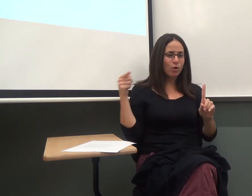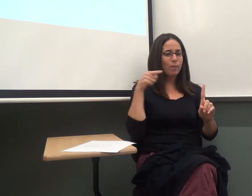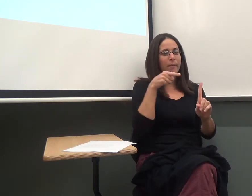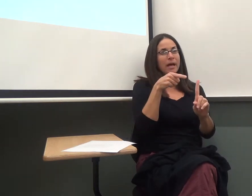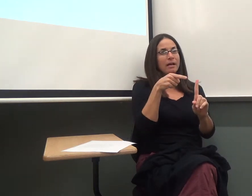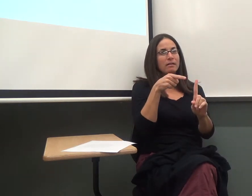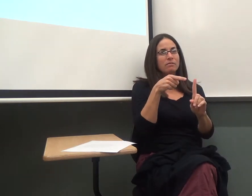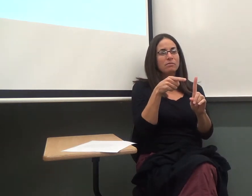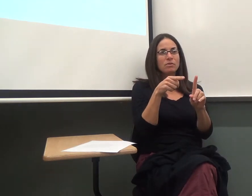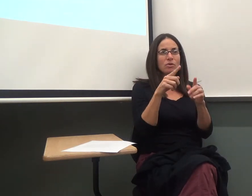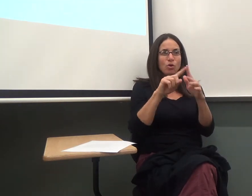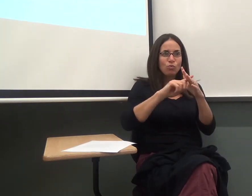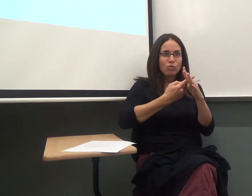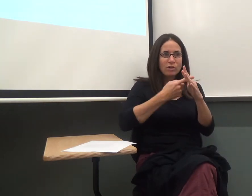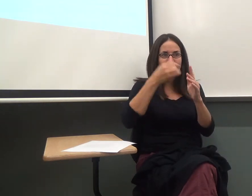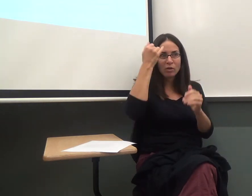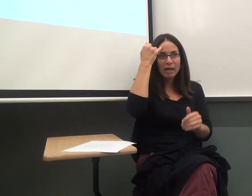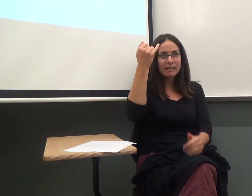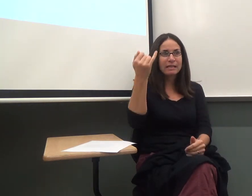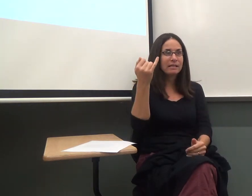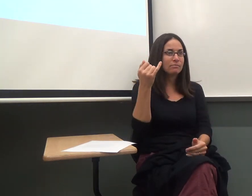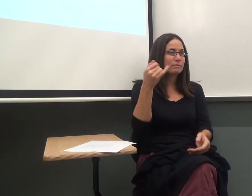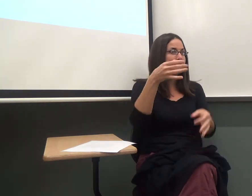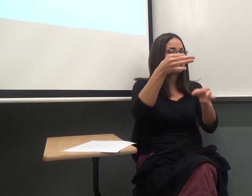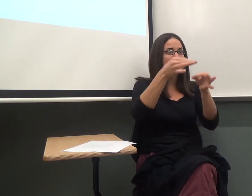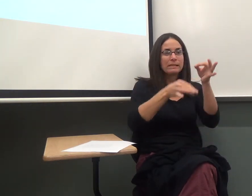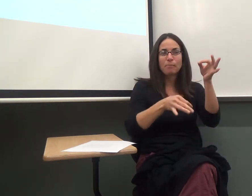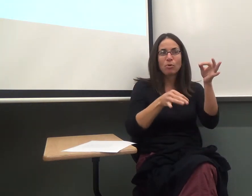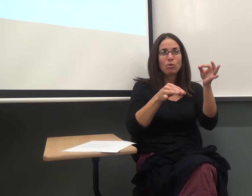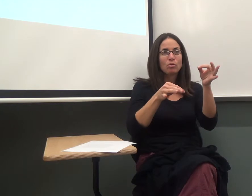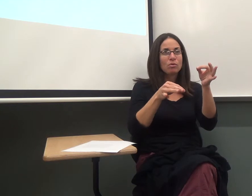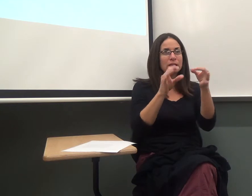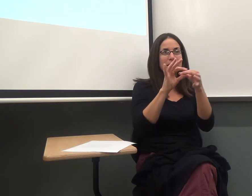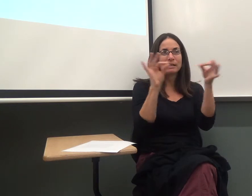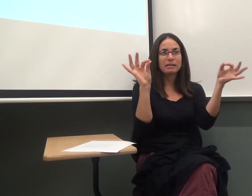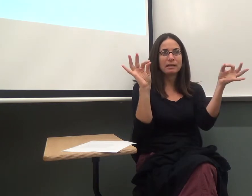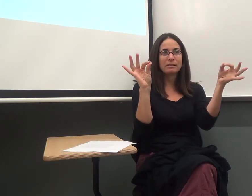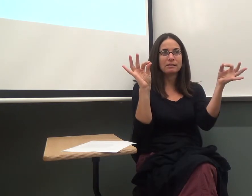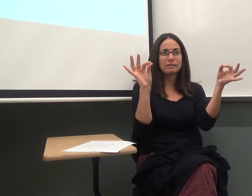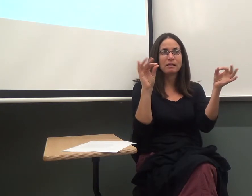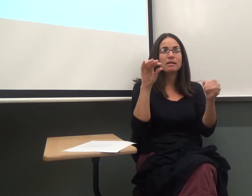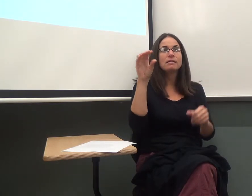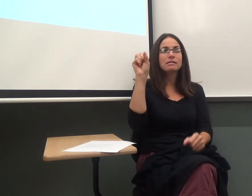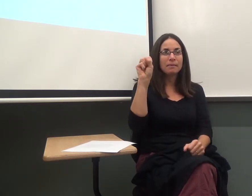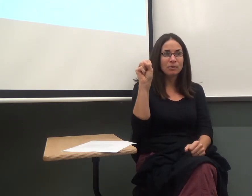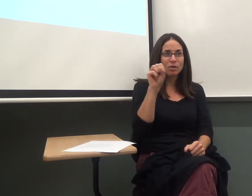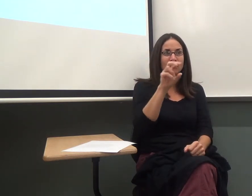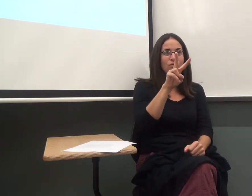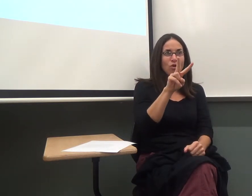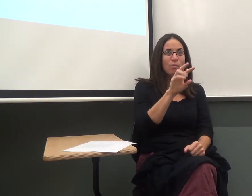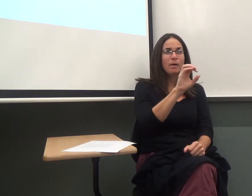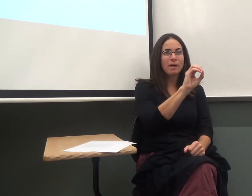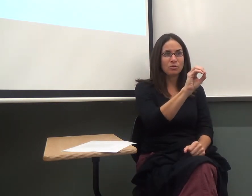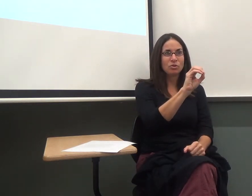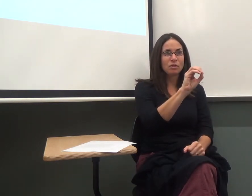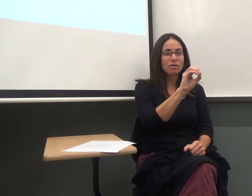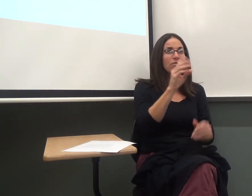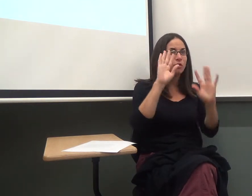idea. What is the idea? Simple idea. Simple sentence. Subject, verb, object. One thing does something